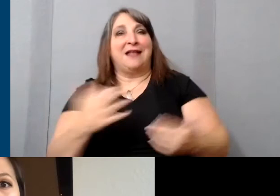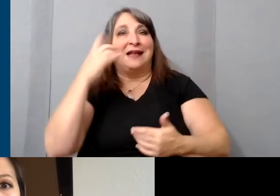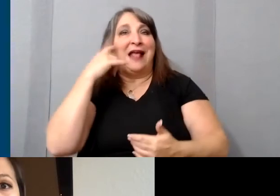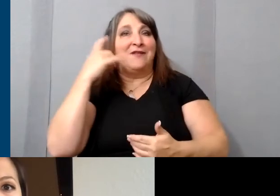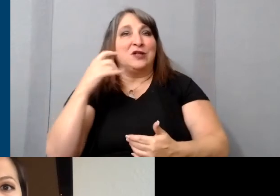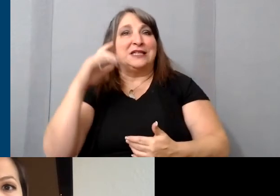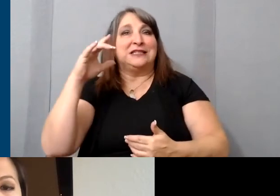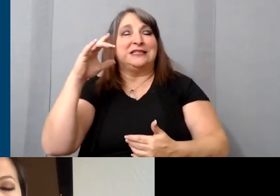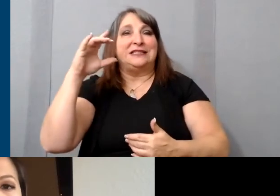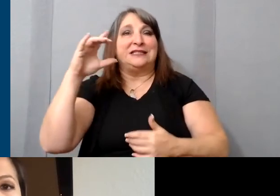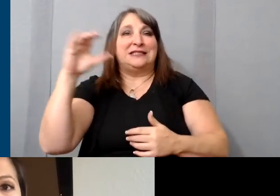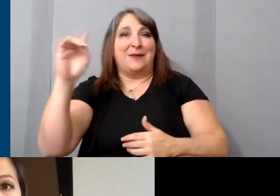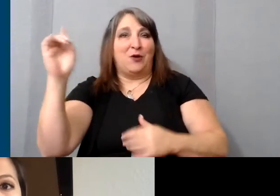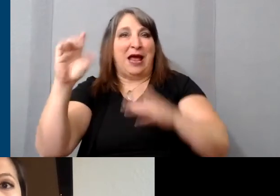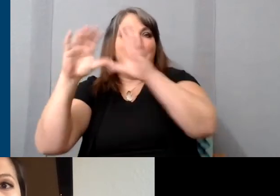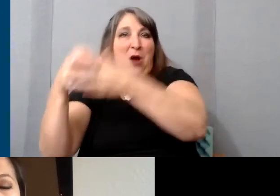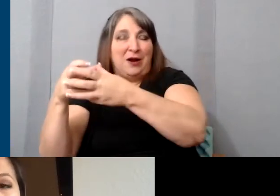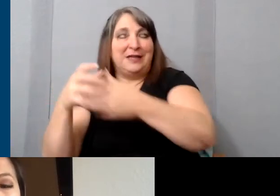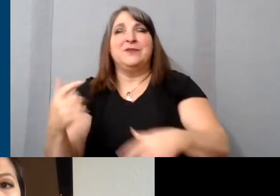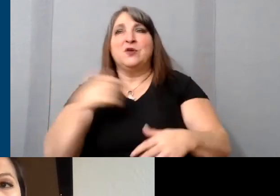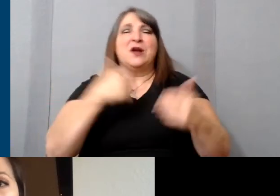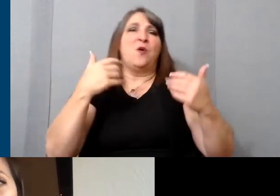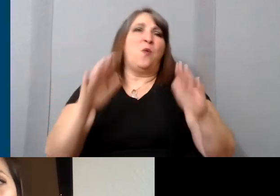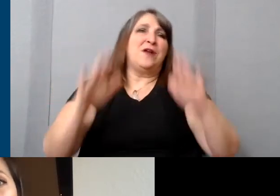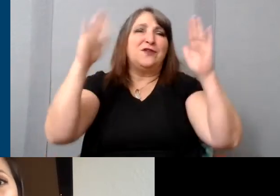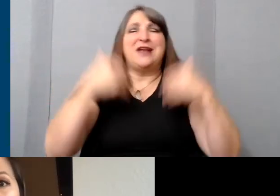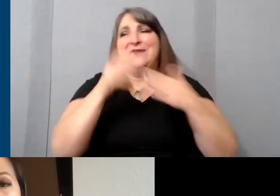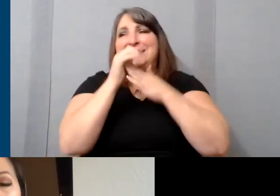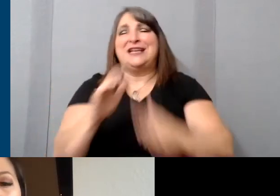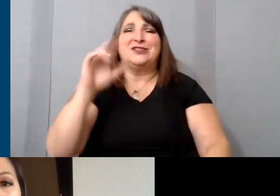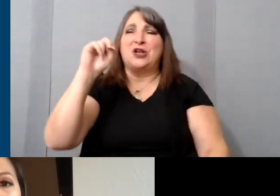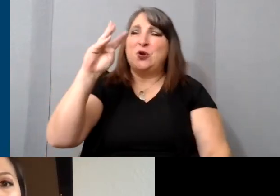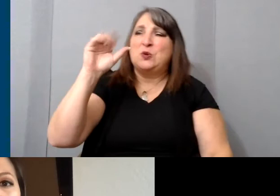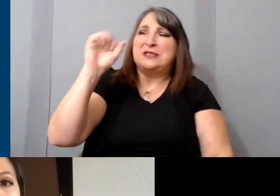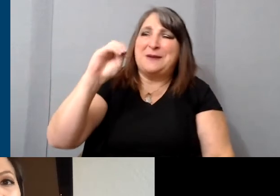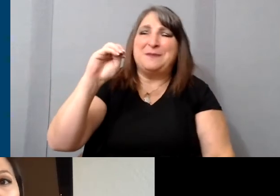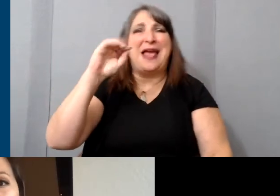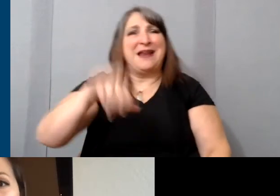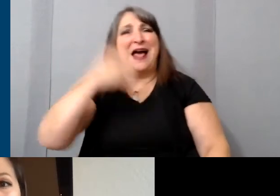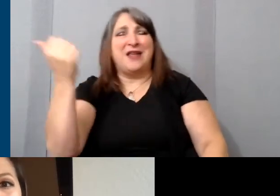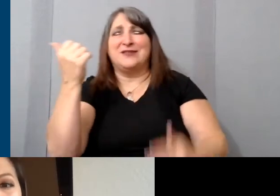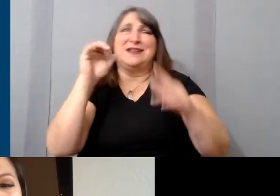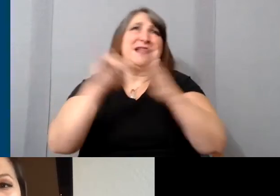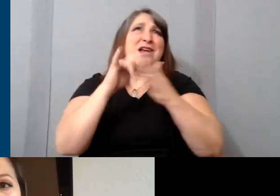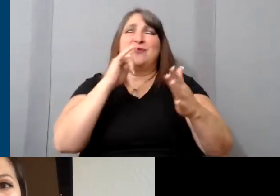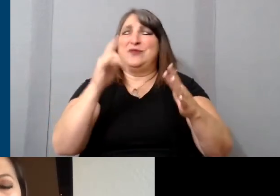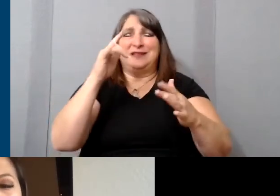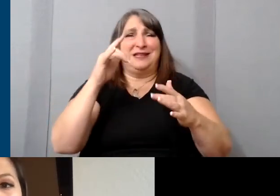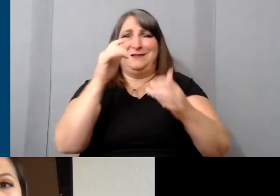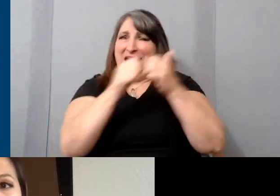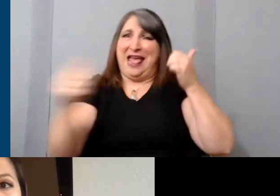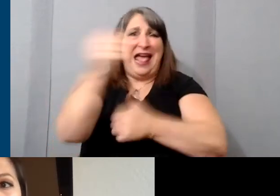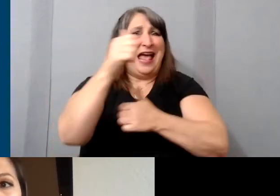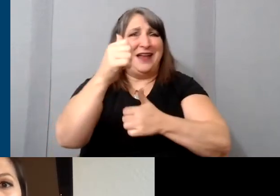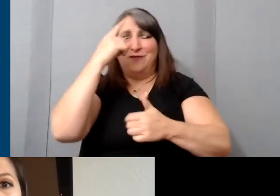are very lucky to have are California Democratic leaders like Governor Newsom, Mayor Eric Garcetti, and folks who are just miles ahead when it comes to sharing the